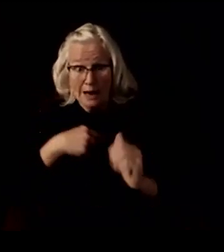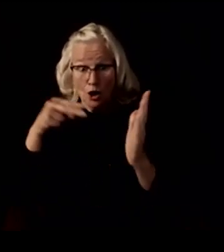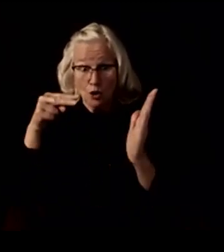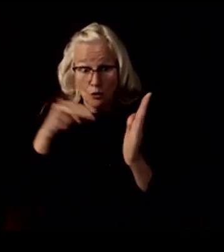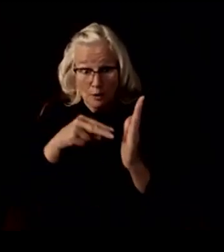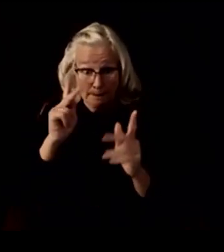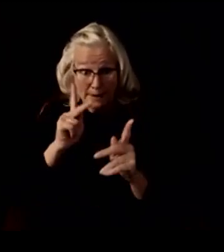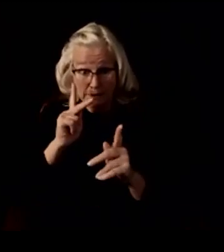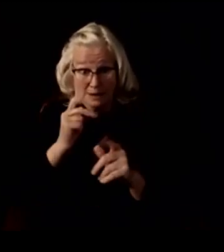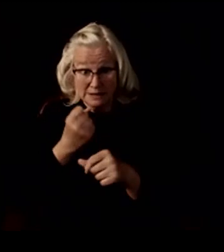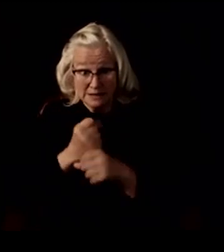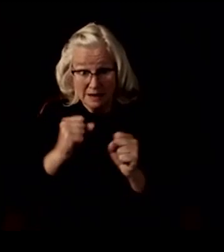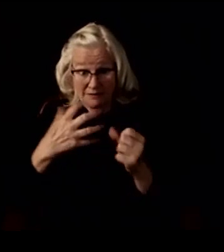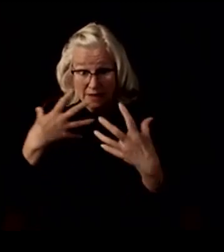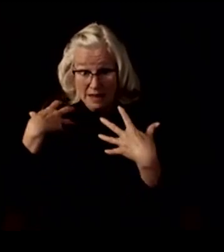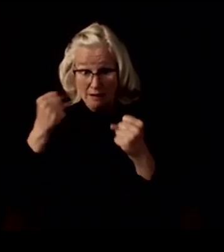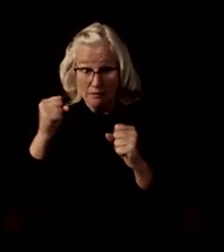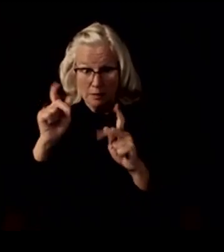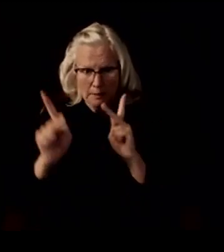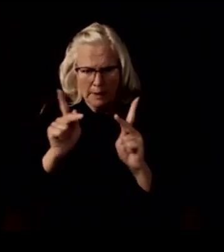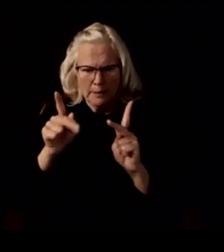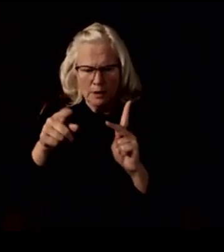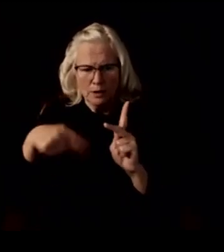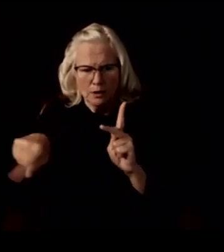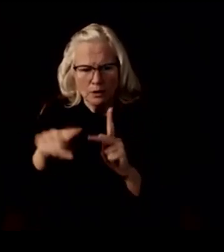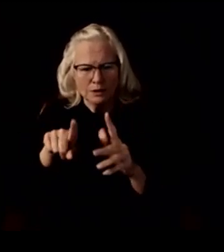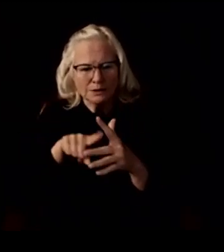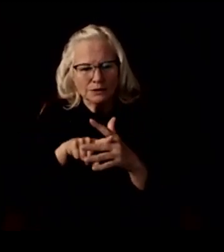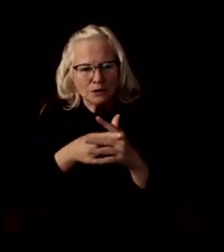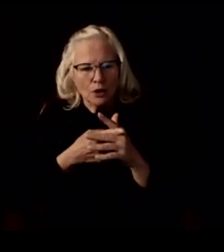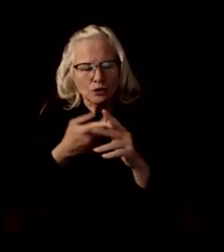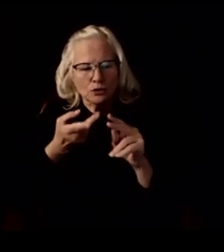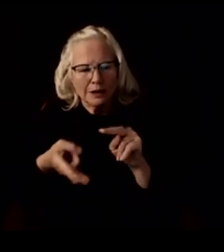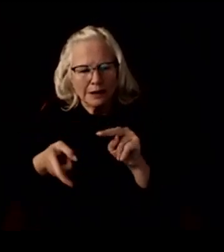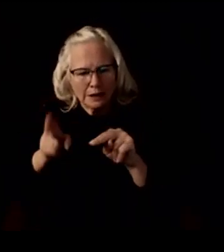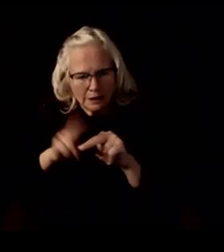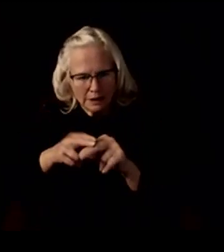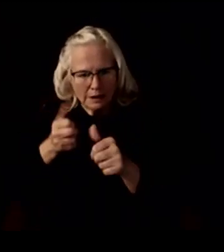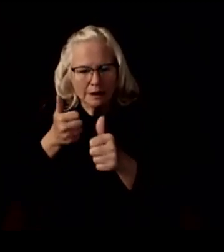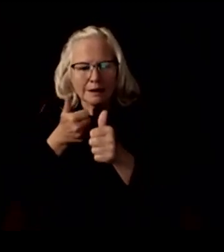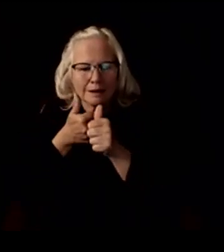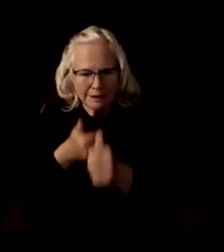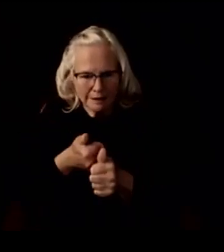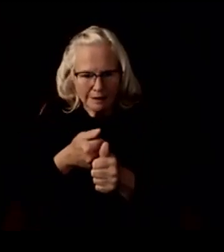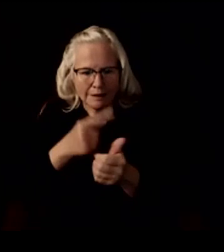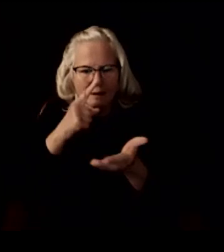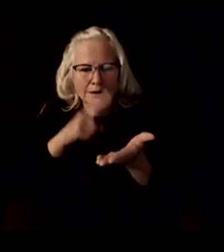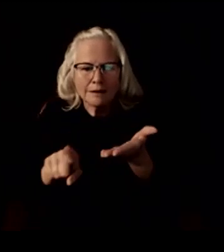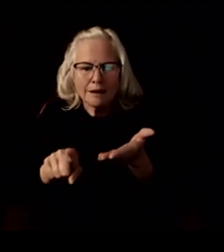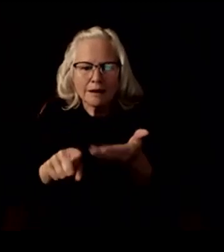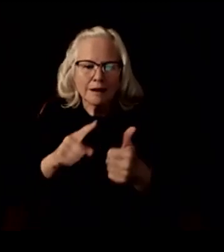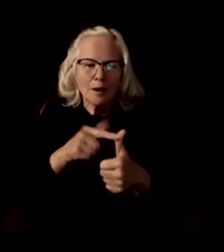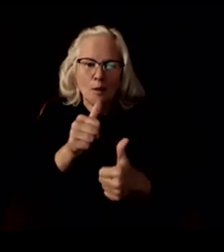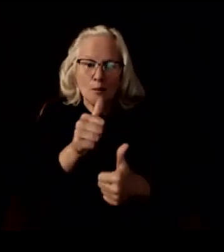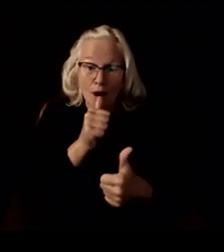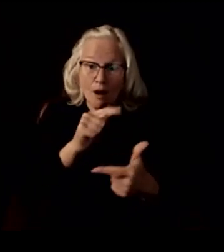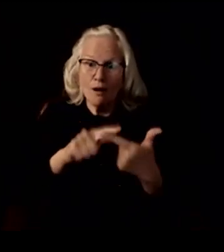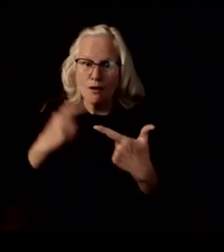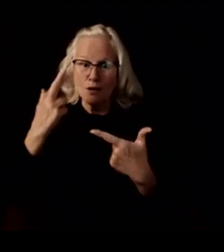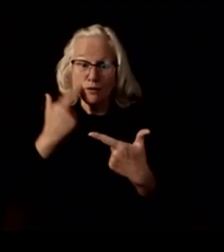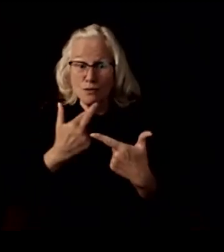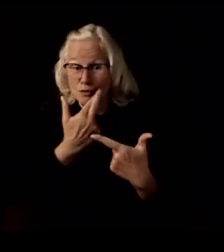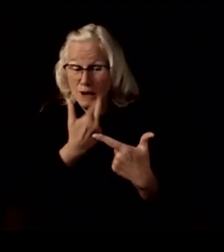start increased compliance checks at bars and restaurants throughout Minnesota in the coming weeks, beginning today. Over the